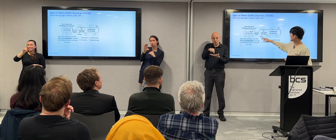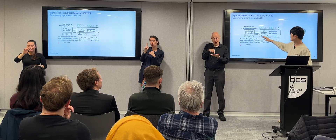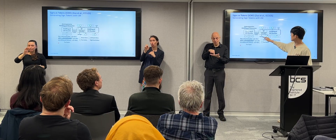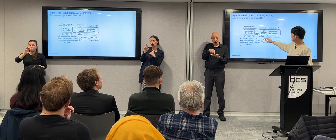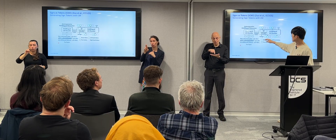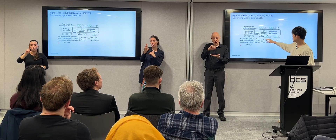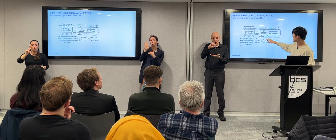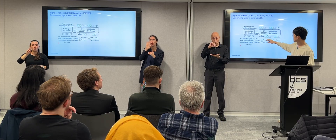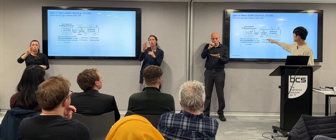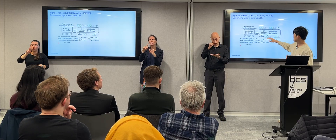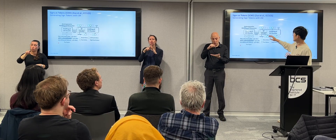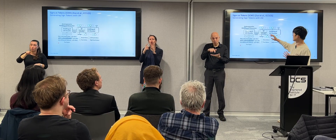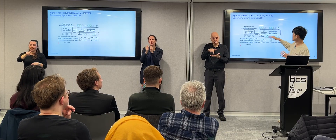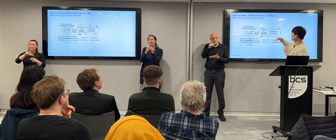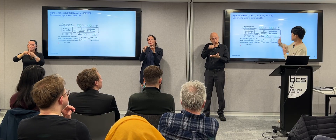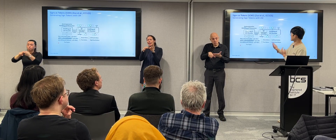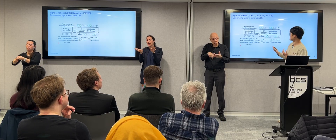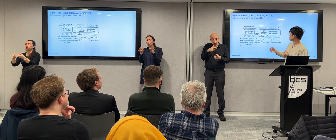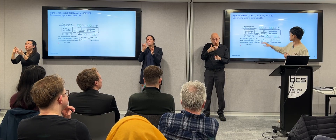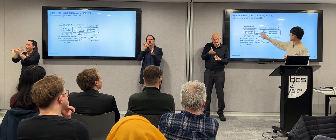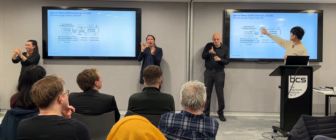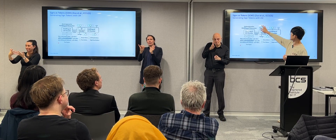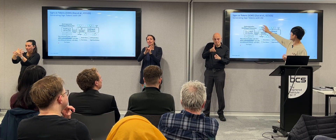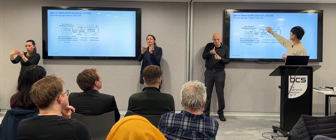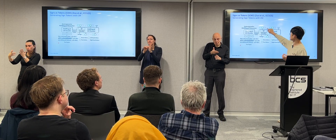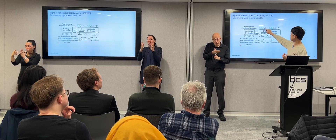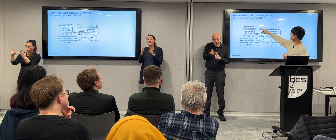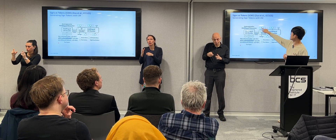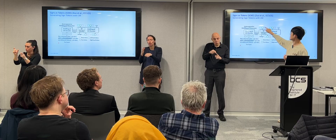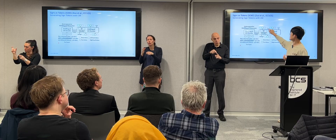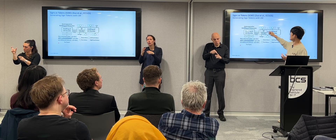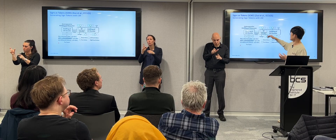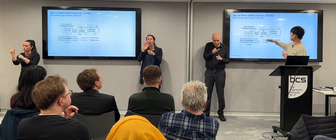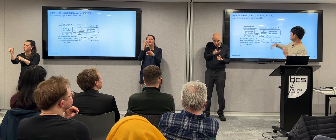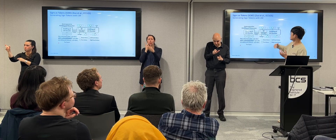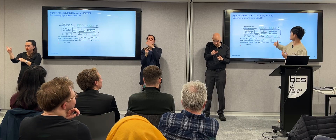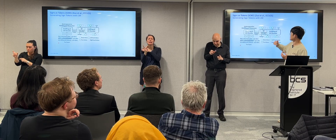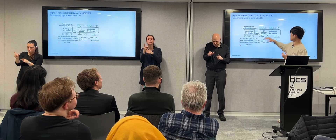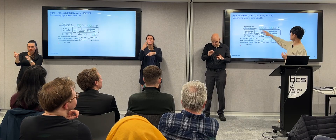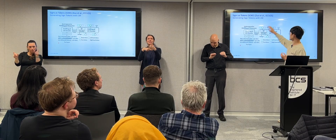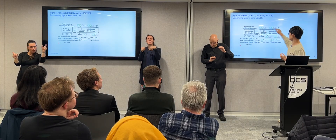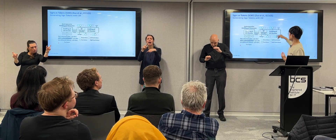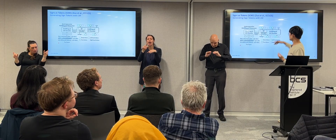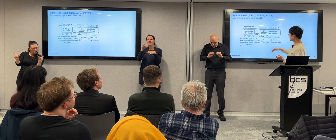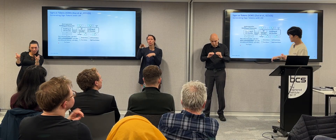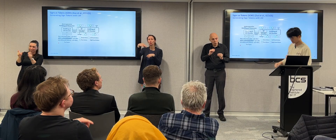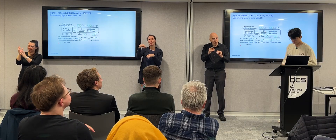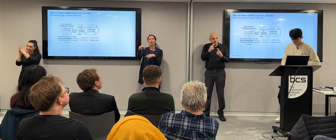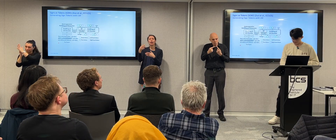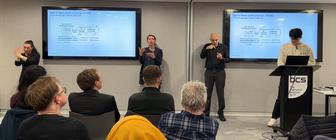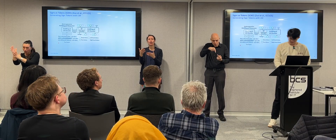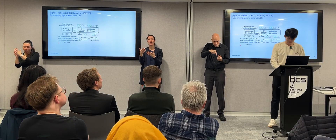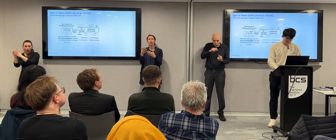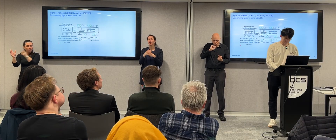language identifier and predict the sign tokens iteratively.